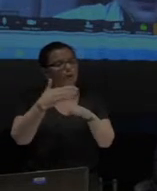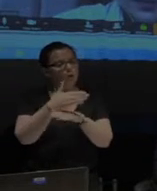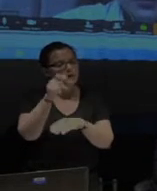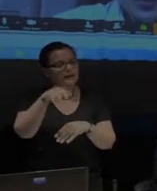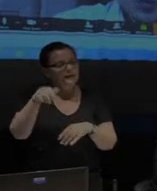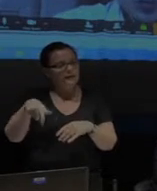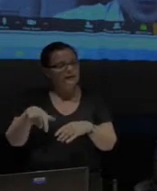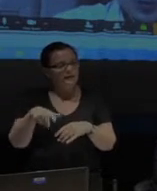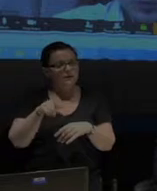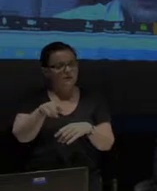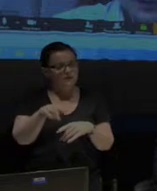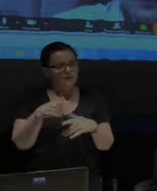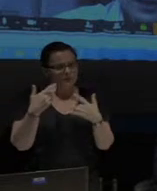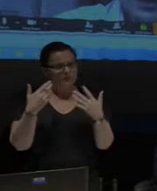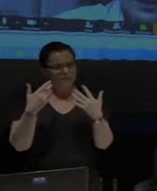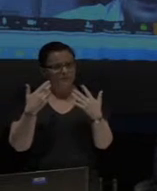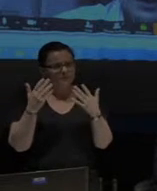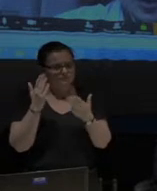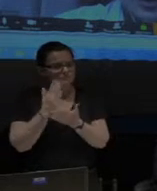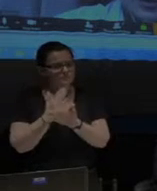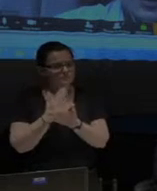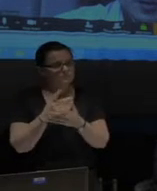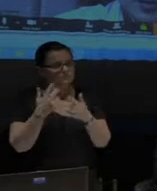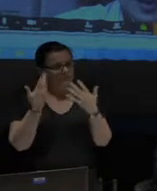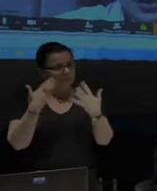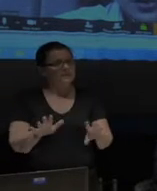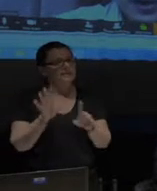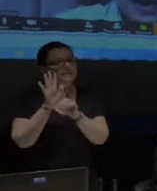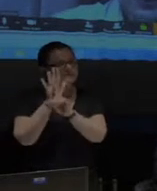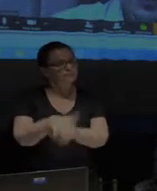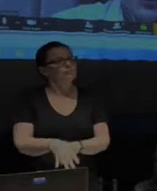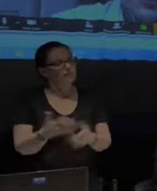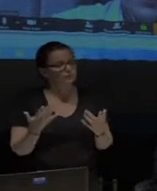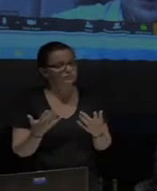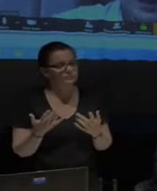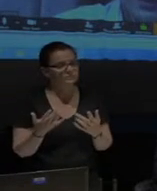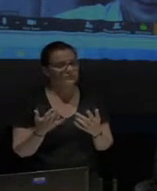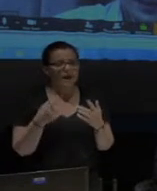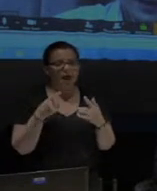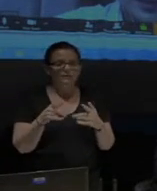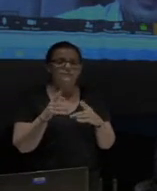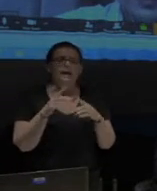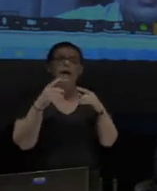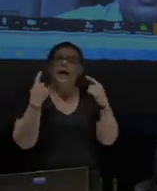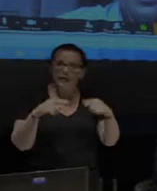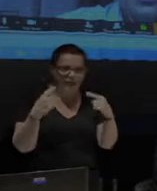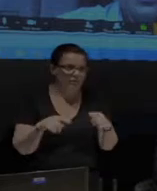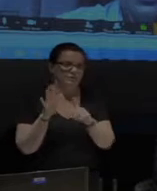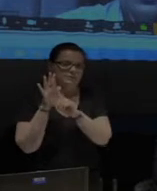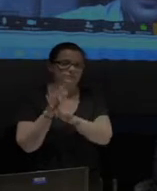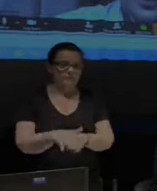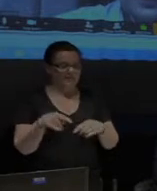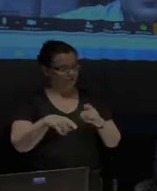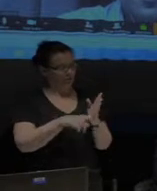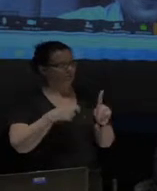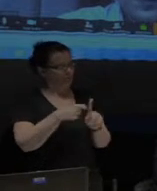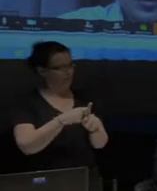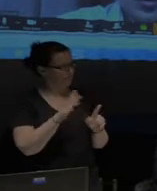subjected to what we would very clearly call discrimination, and of the illegal type in the